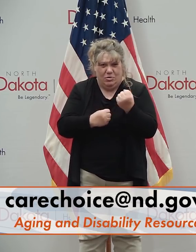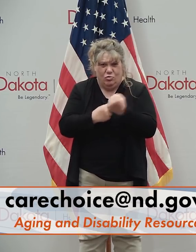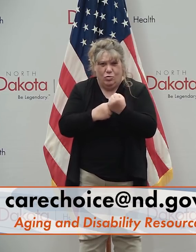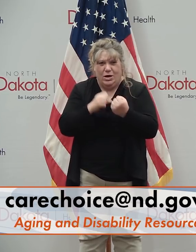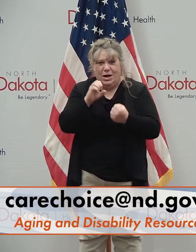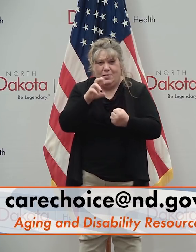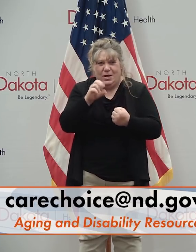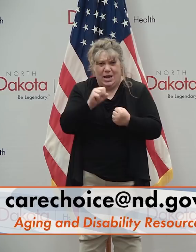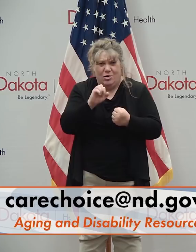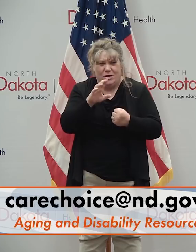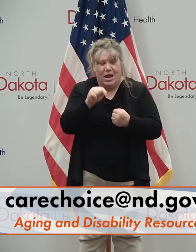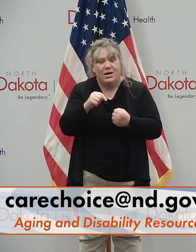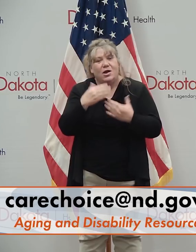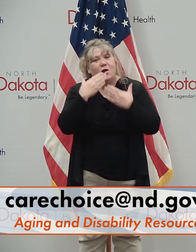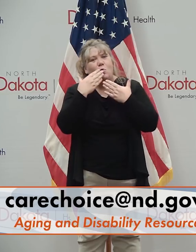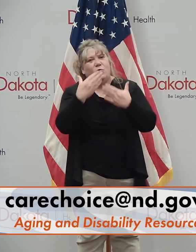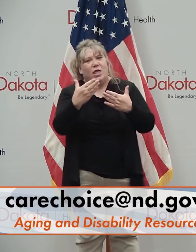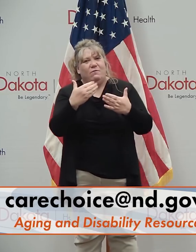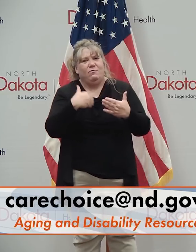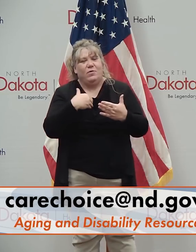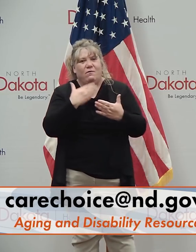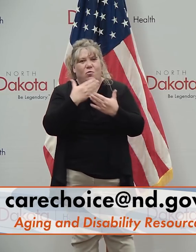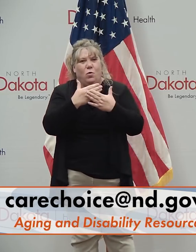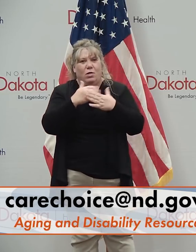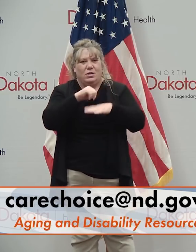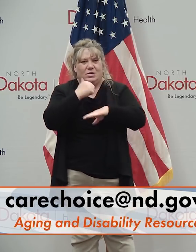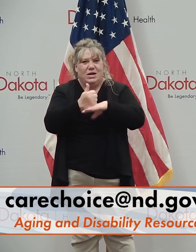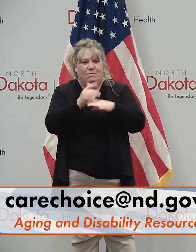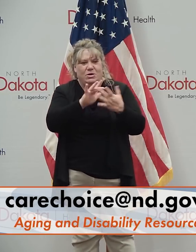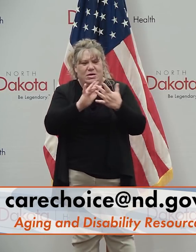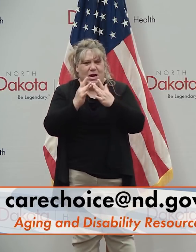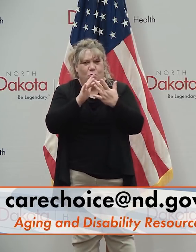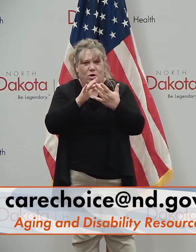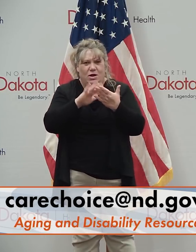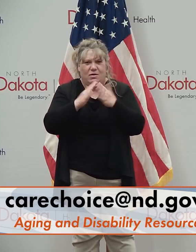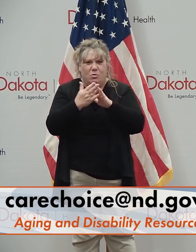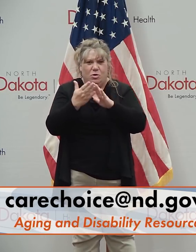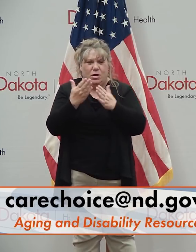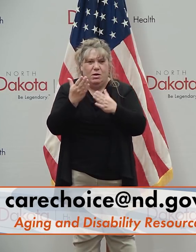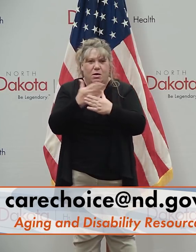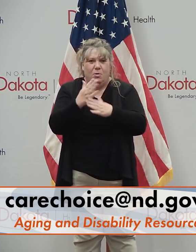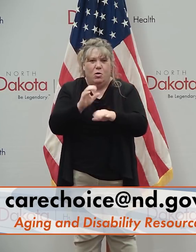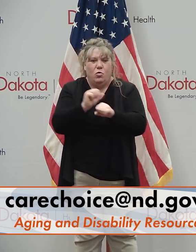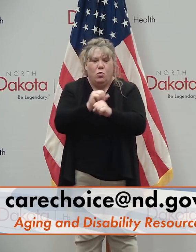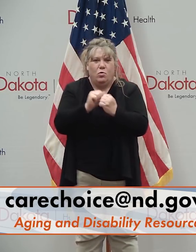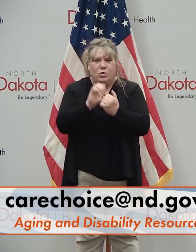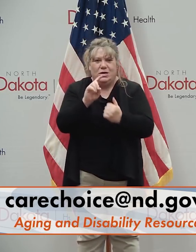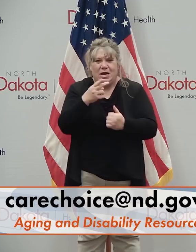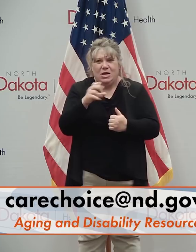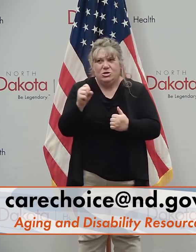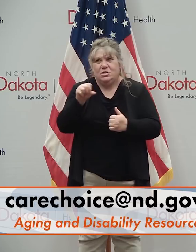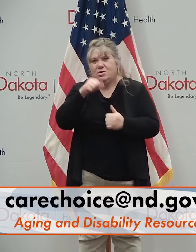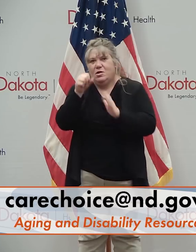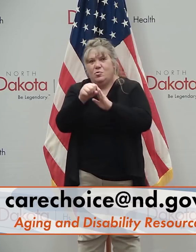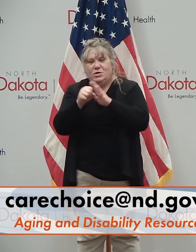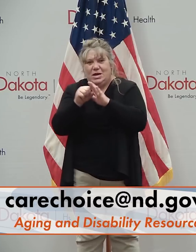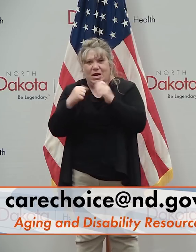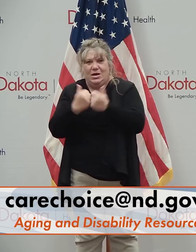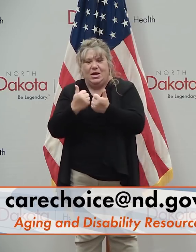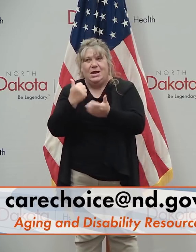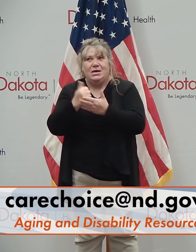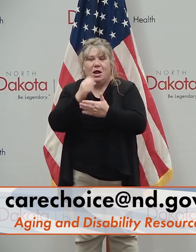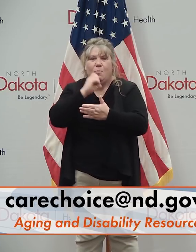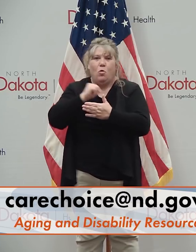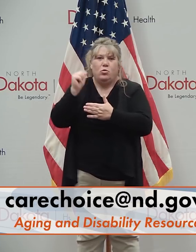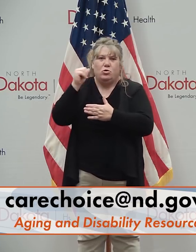Act, and we're also thankful that we've got a well-established network of community partners who work with DHS and other state agencies to help older adults